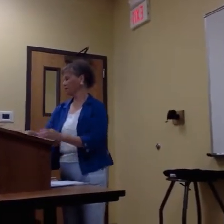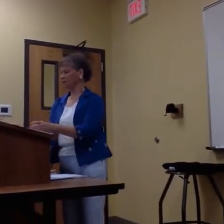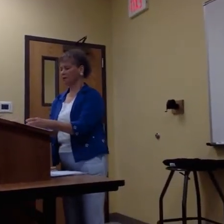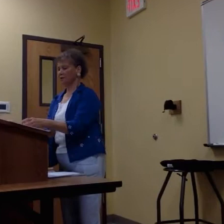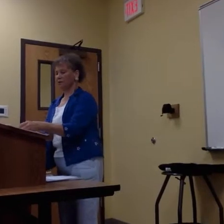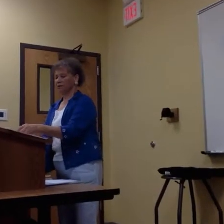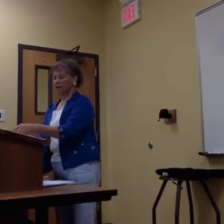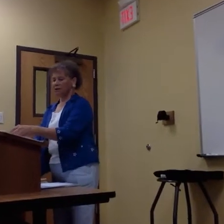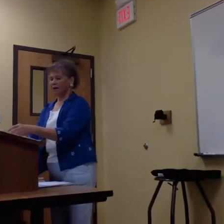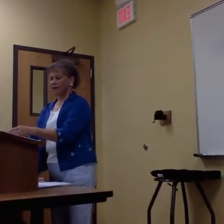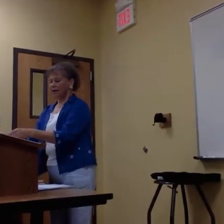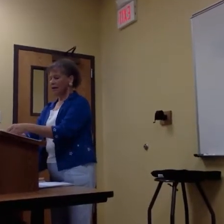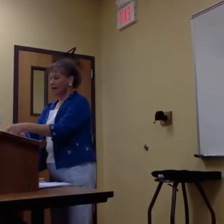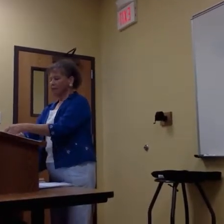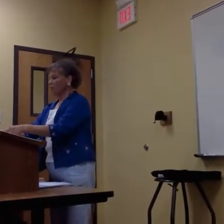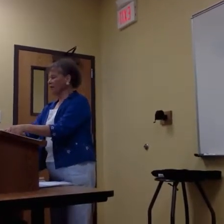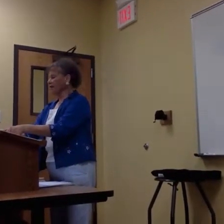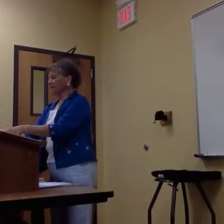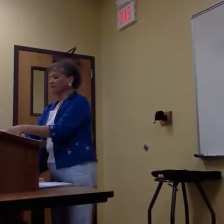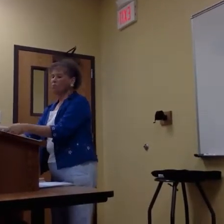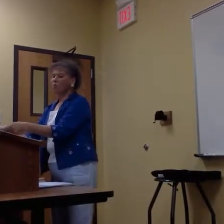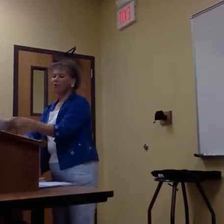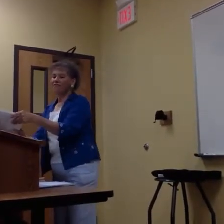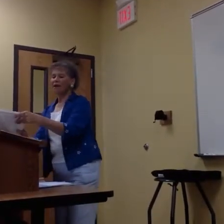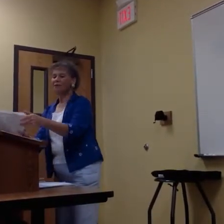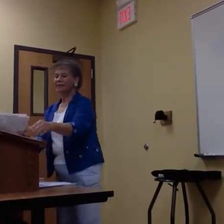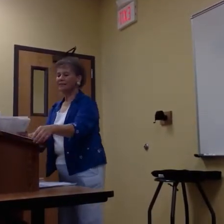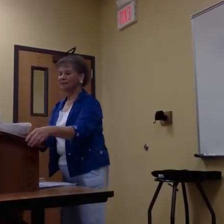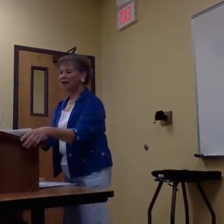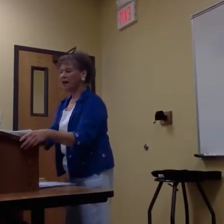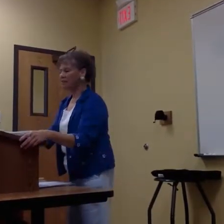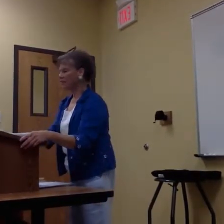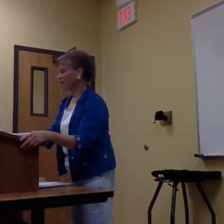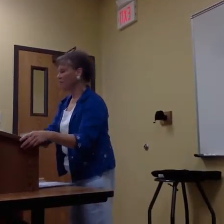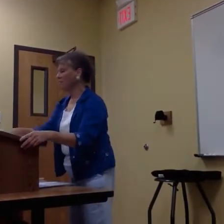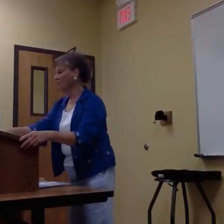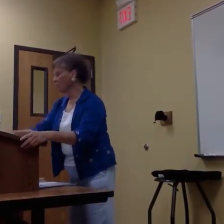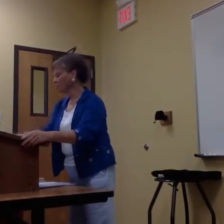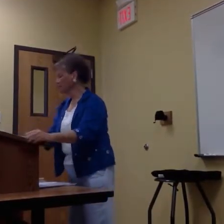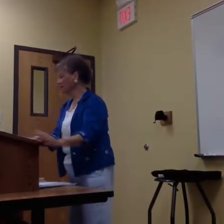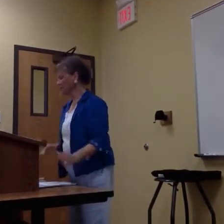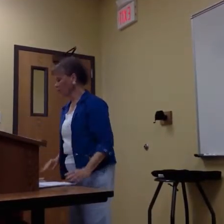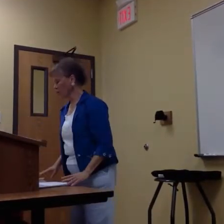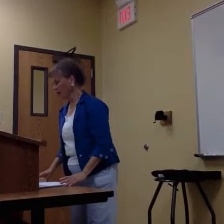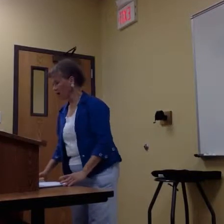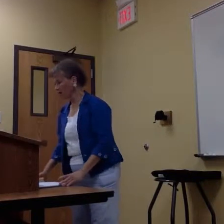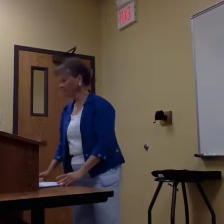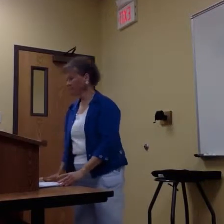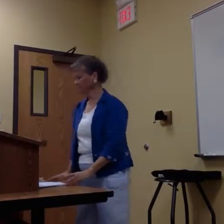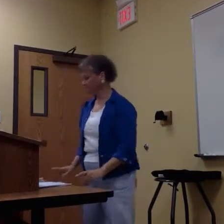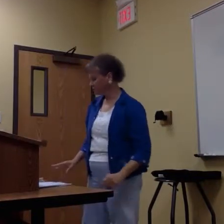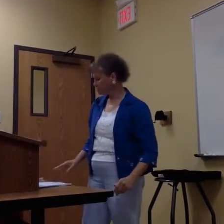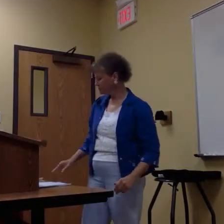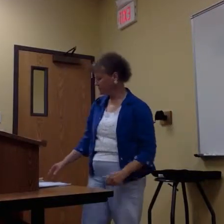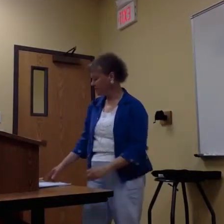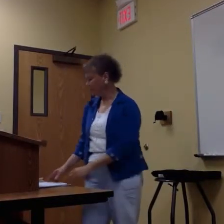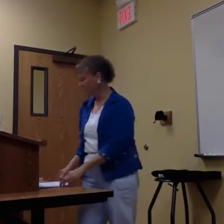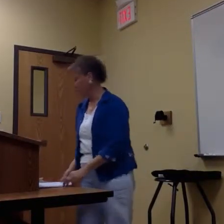And we're going to get some more family signs, family members going on. Some of these we already have.